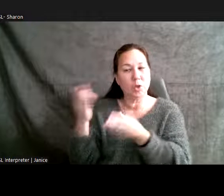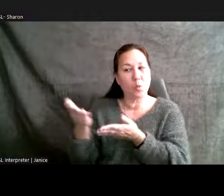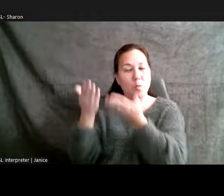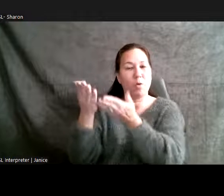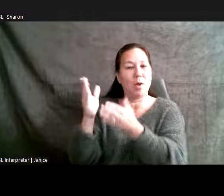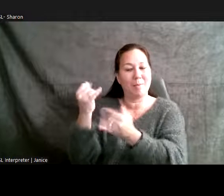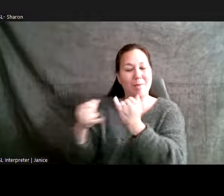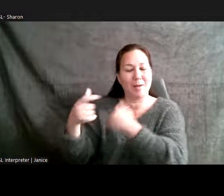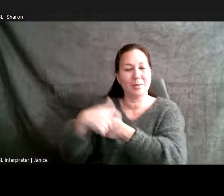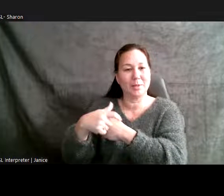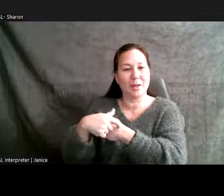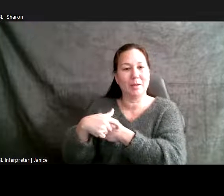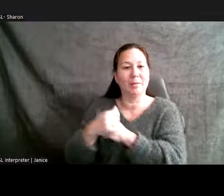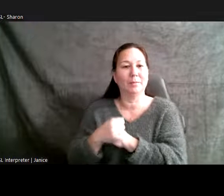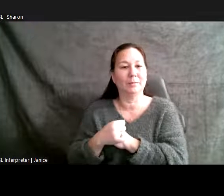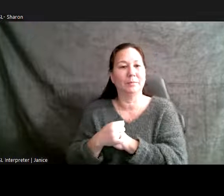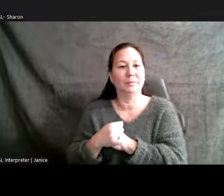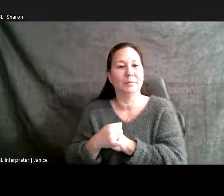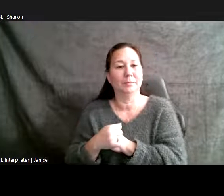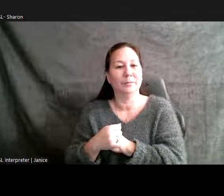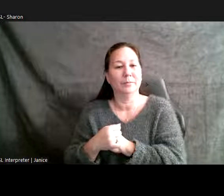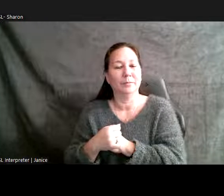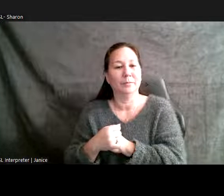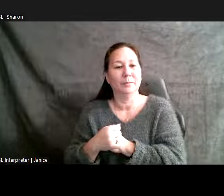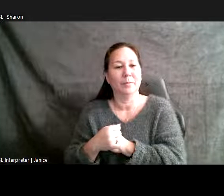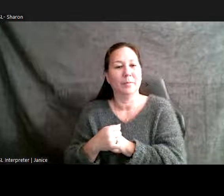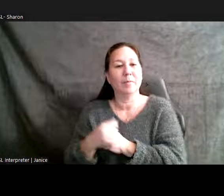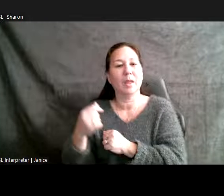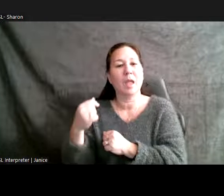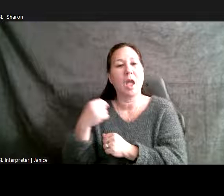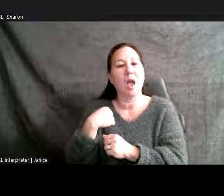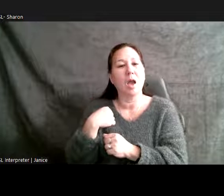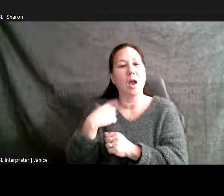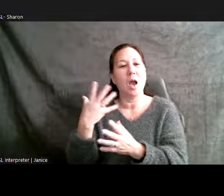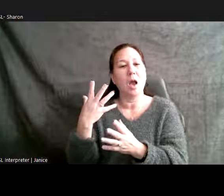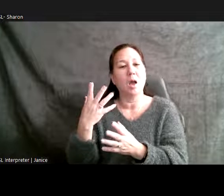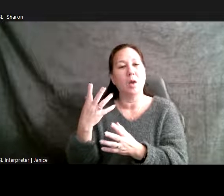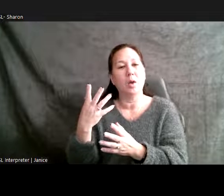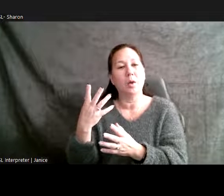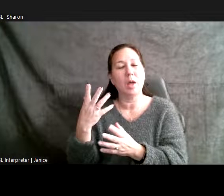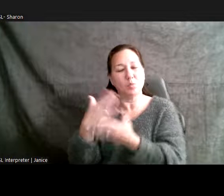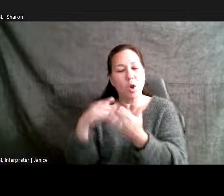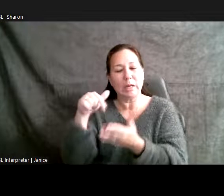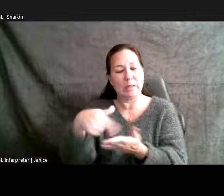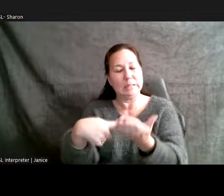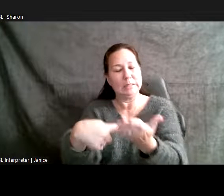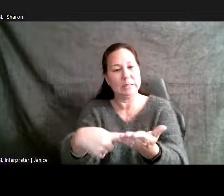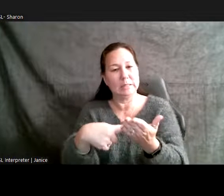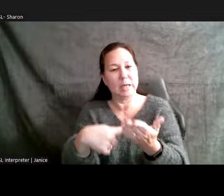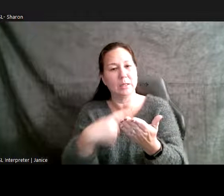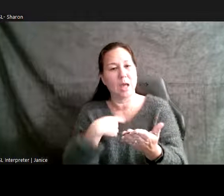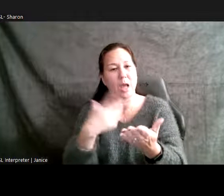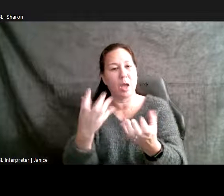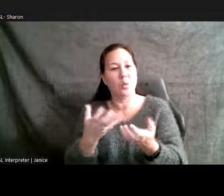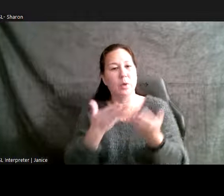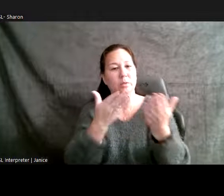discussion, I'd also like to raise some of the process by which we might consider grappling with the EJ